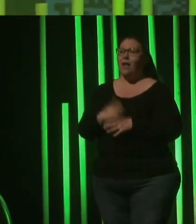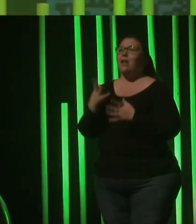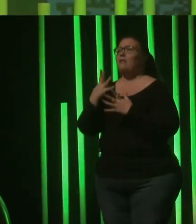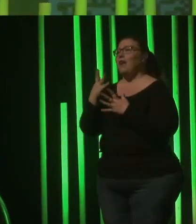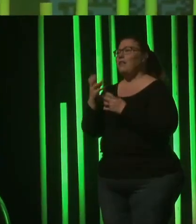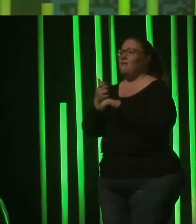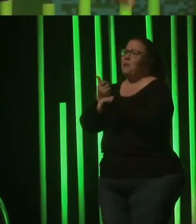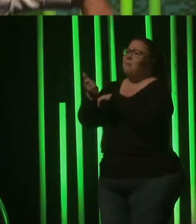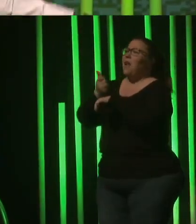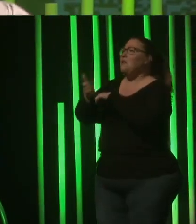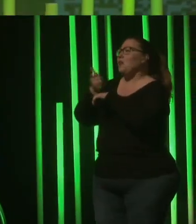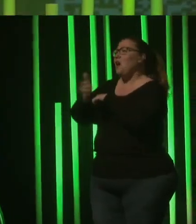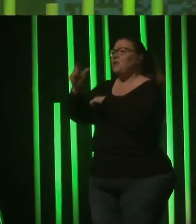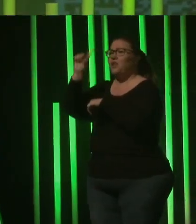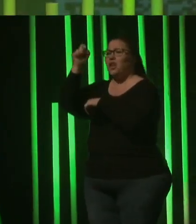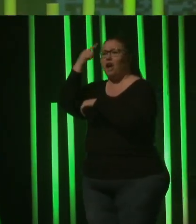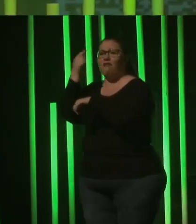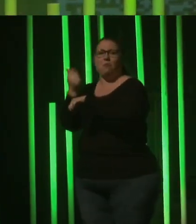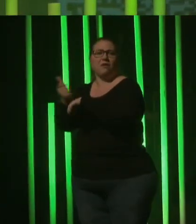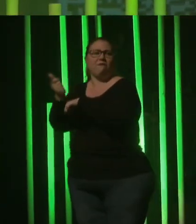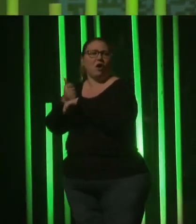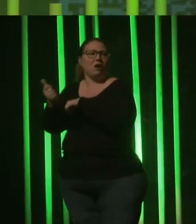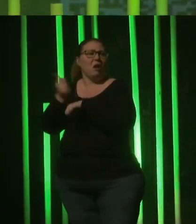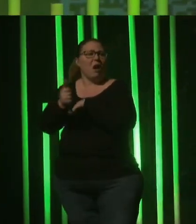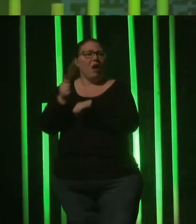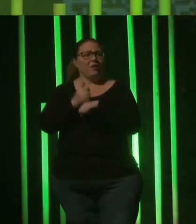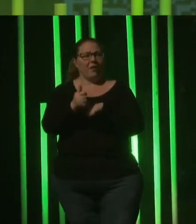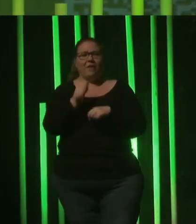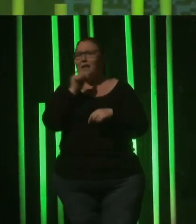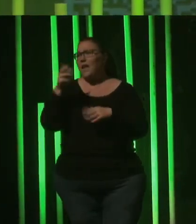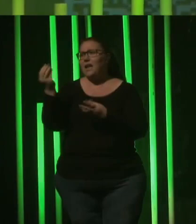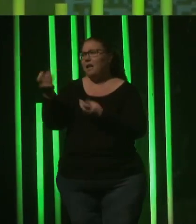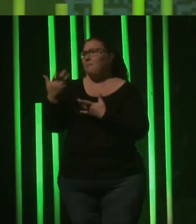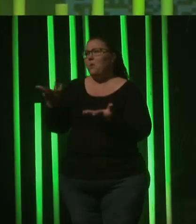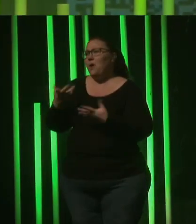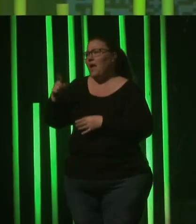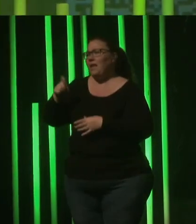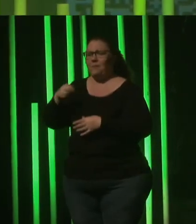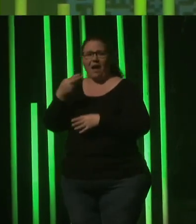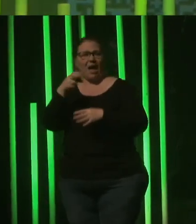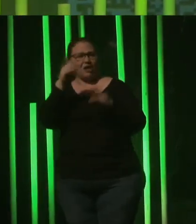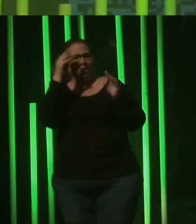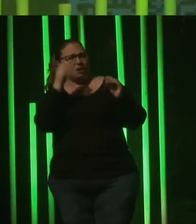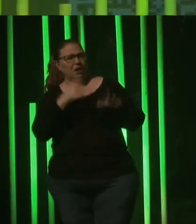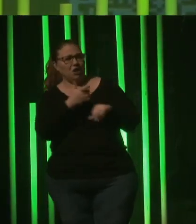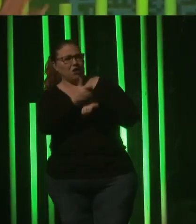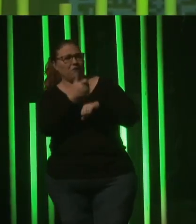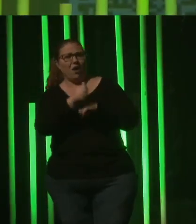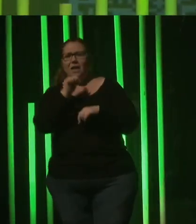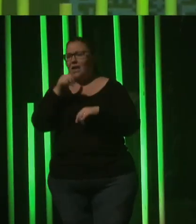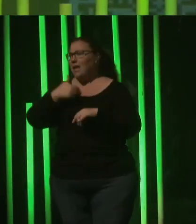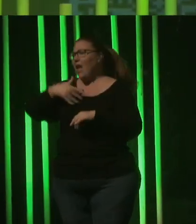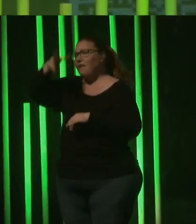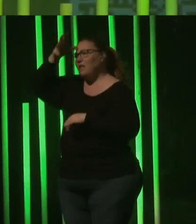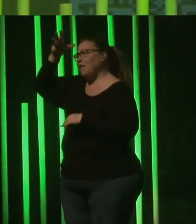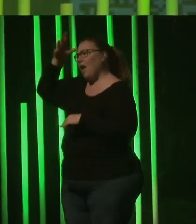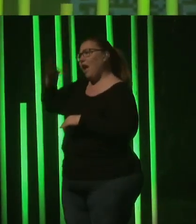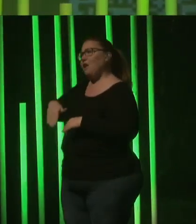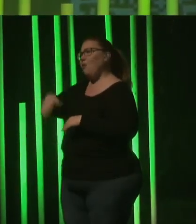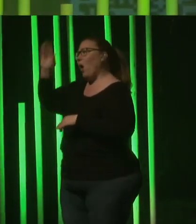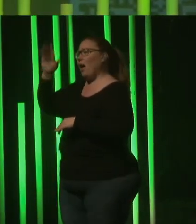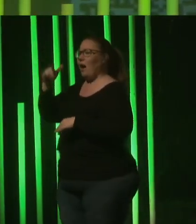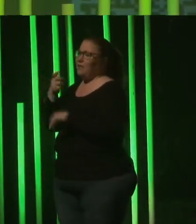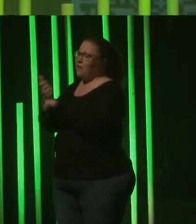the government's fault. Oh, they didn't provide for me. Oh, it's my high school teacher's fault. Oh, I didn't have a daddy in my life, so it's his